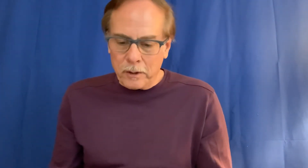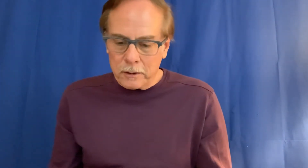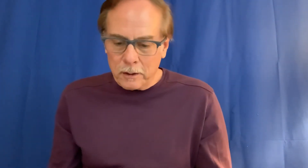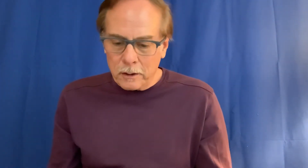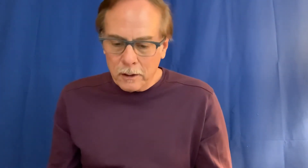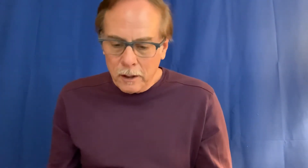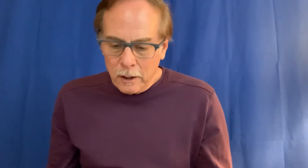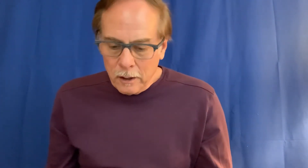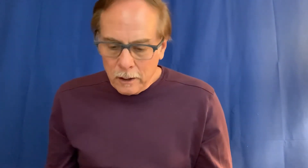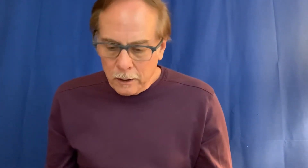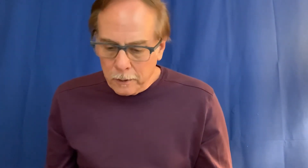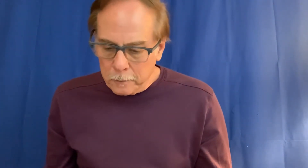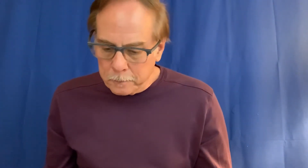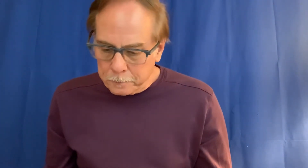obviously.